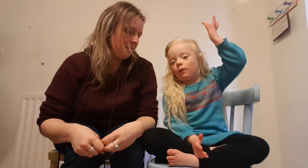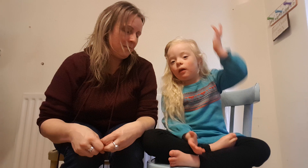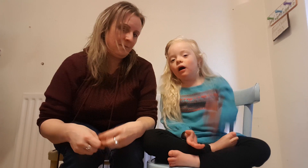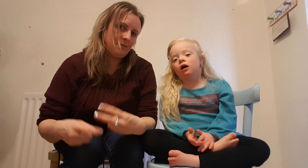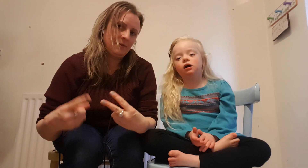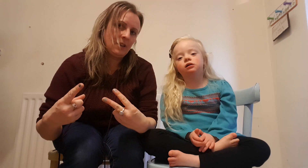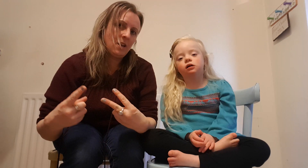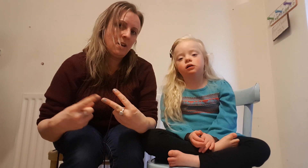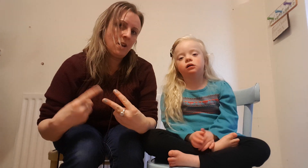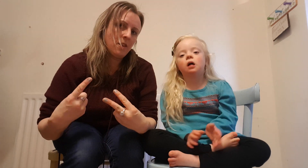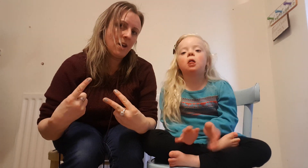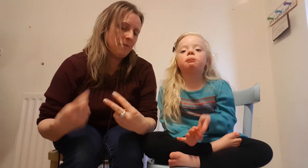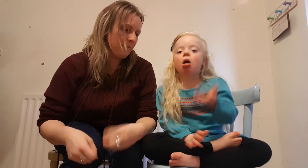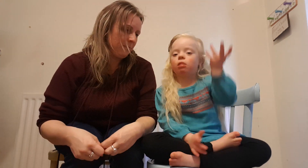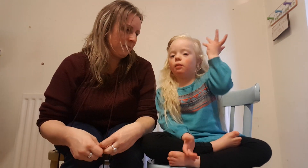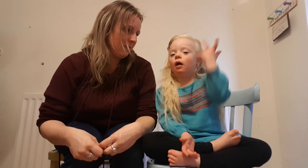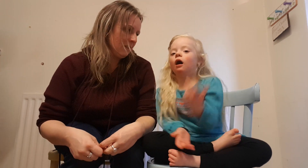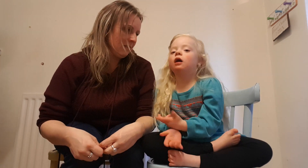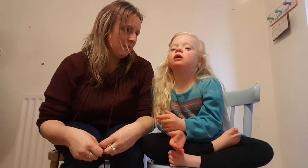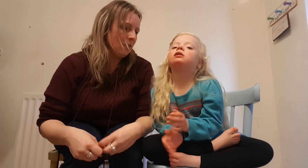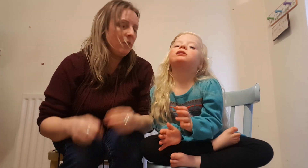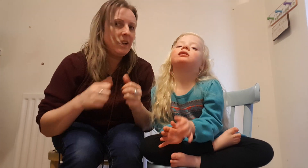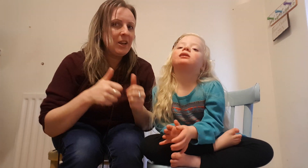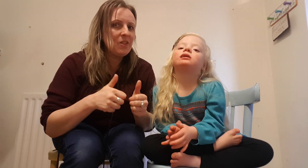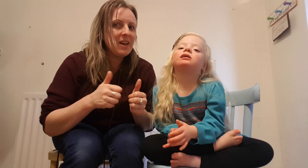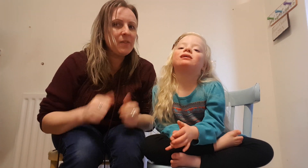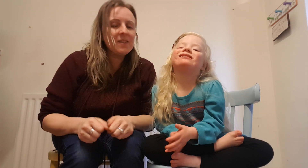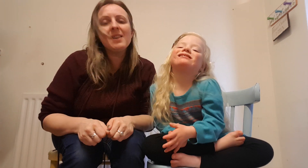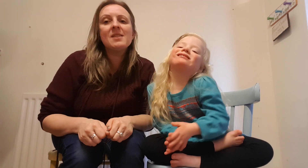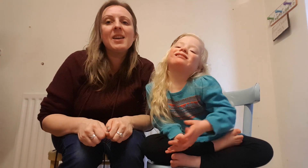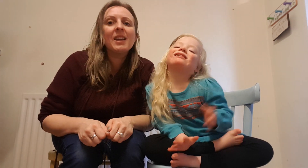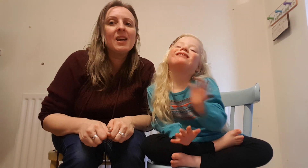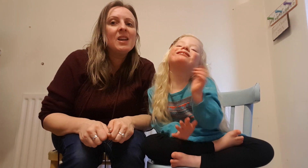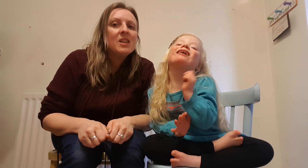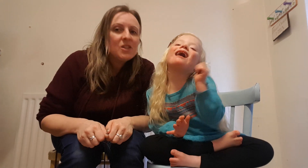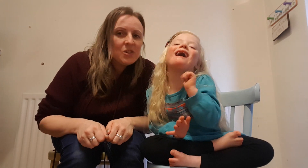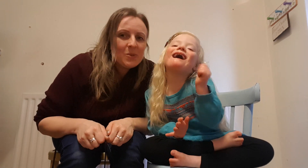blah. Another. Blah, blah, blah. Really good. That's fantastic. Bye. Should